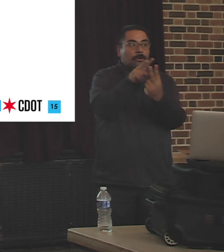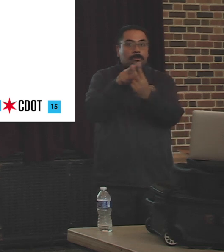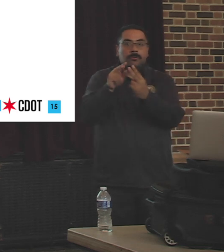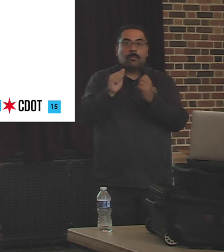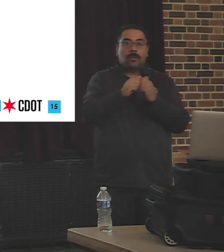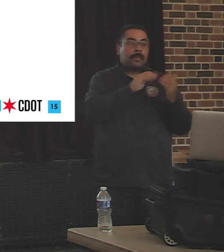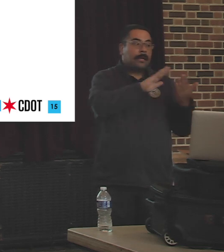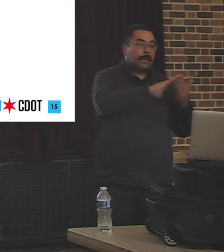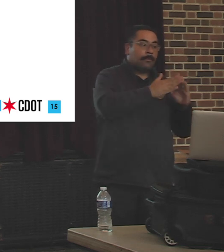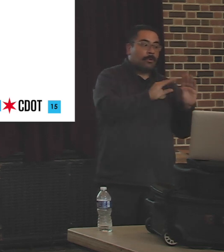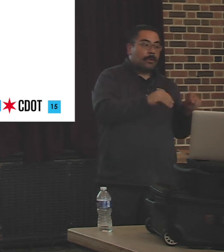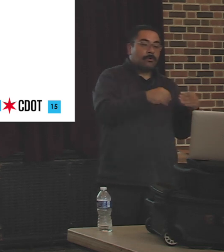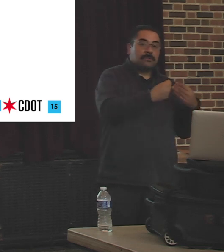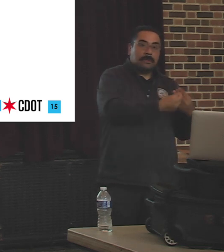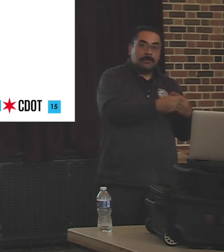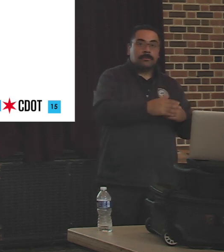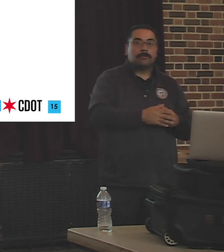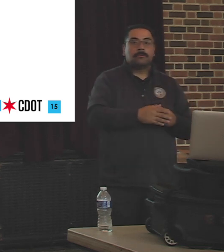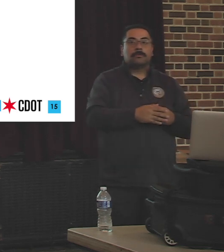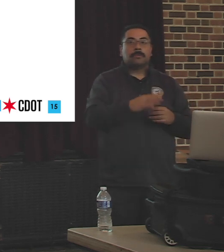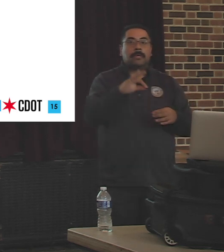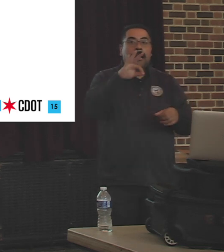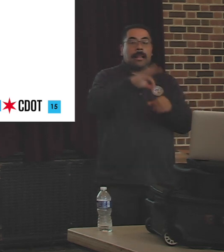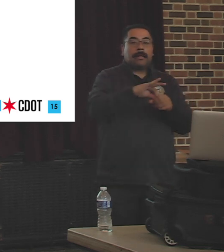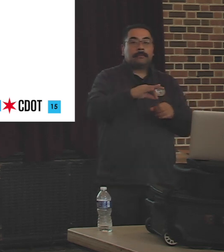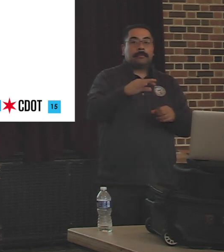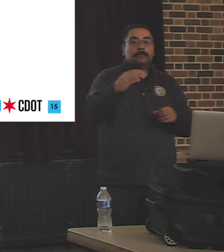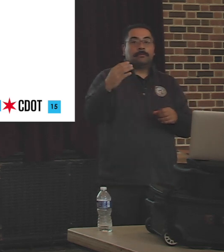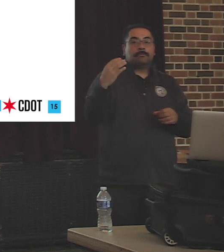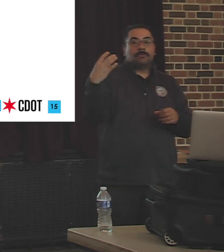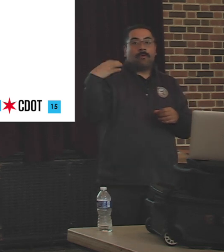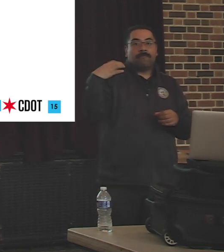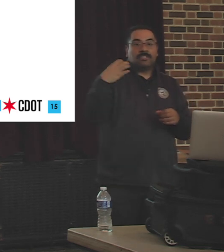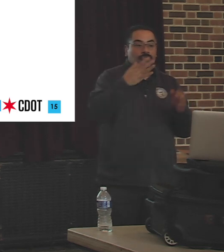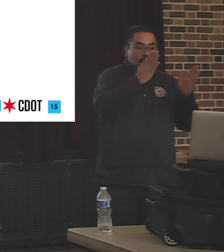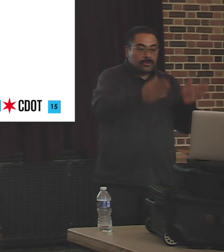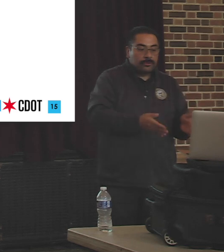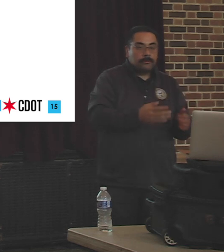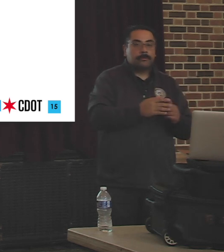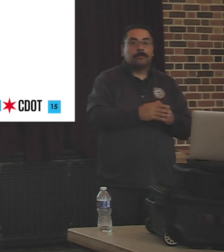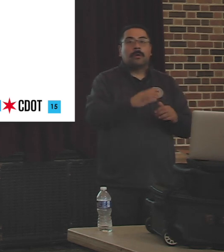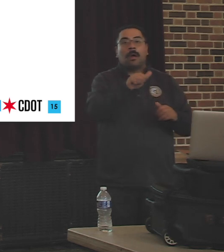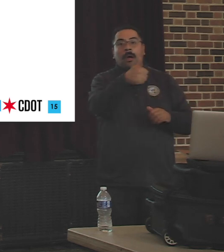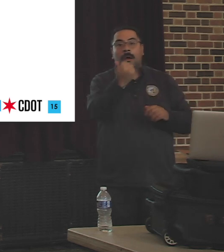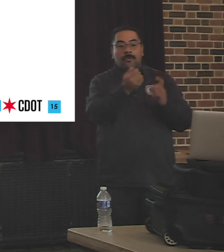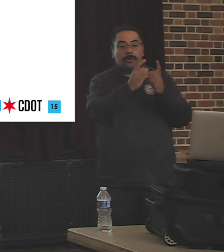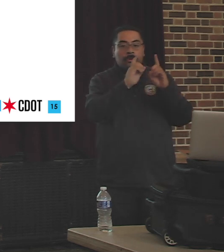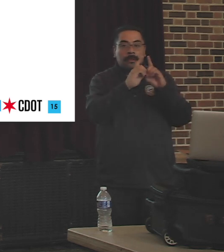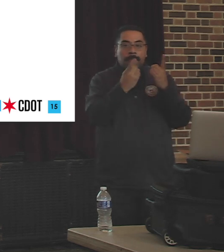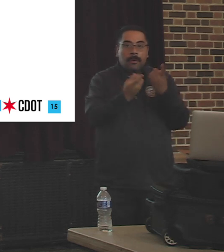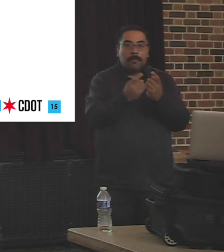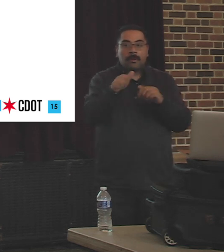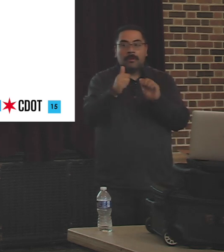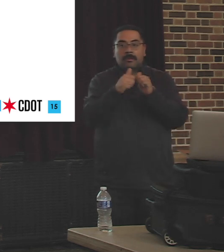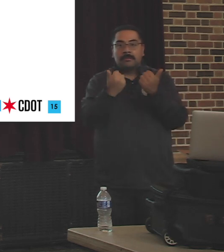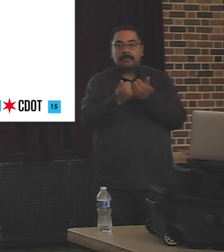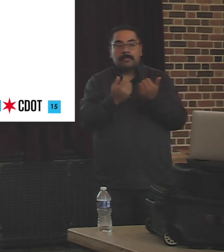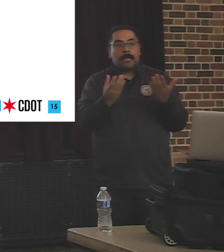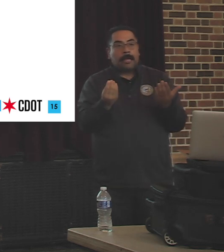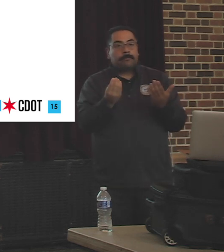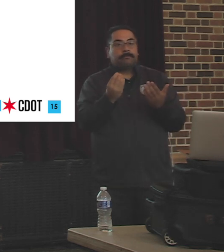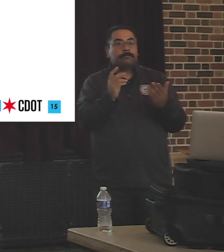community organizations, elected officials, other departments, other agencies, and everybody here